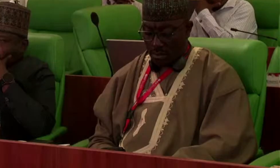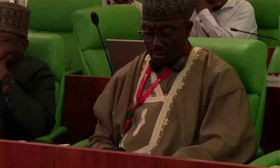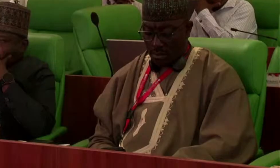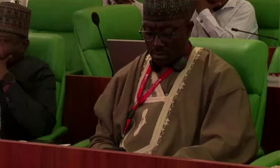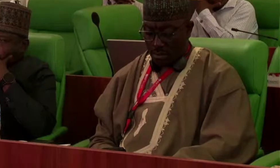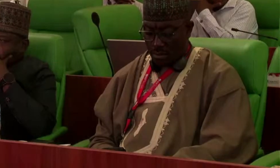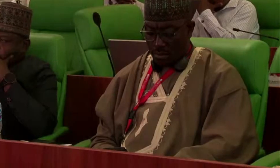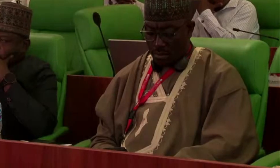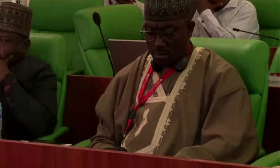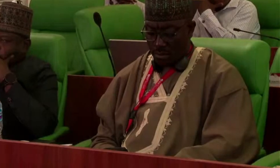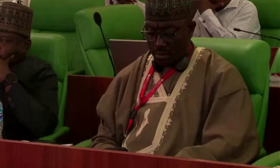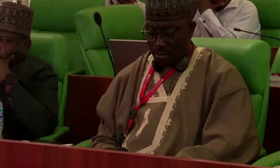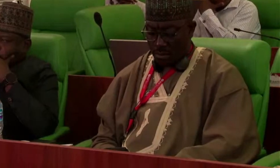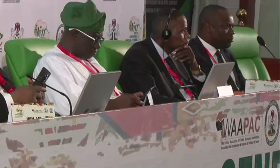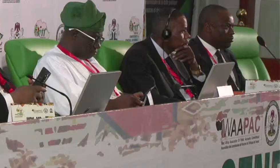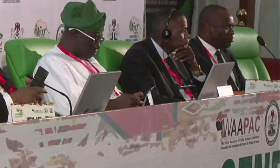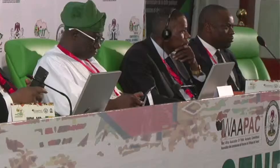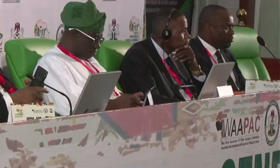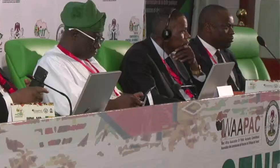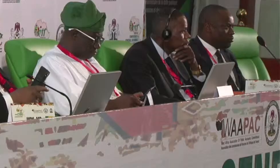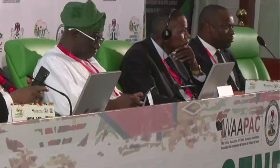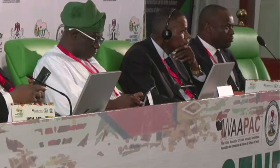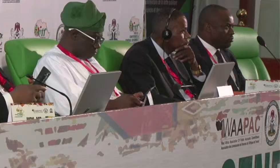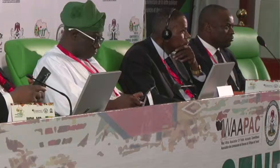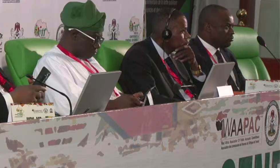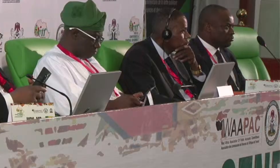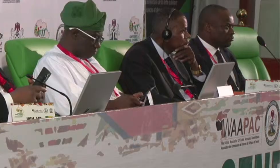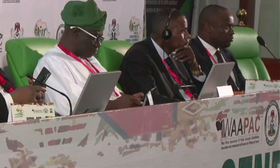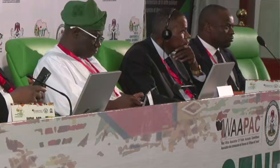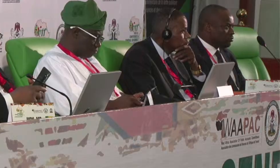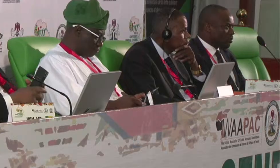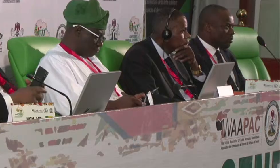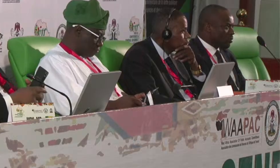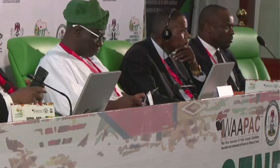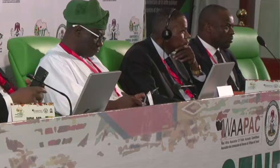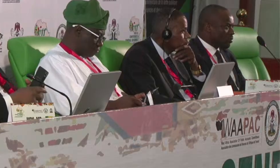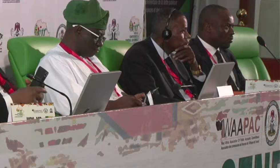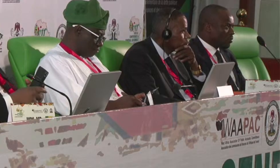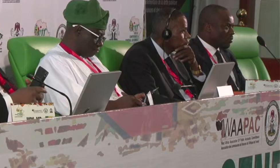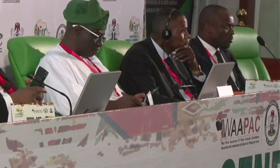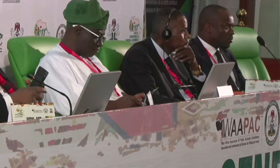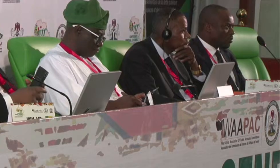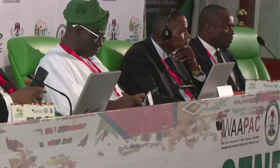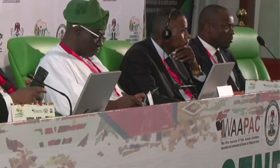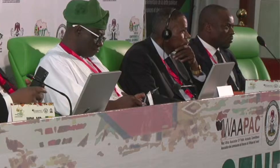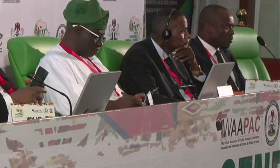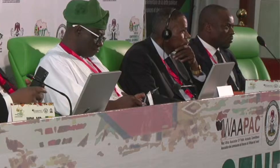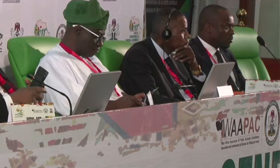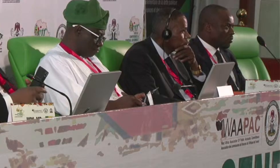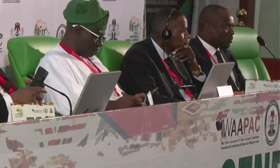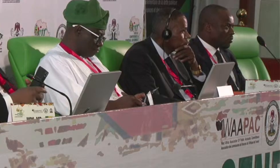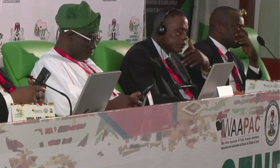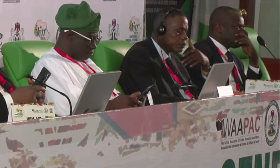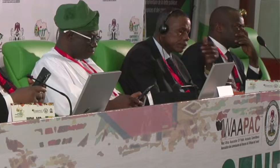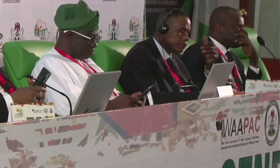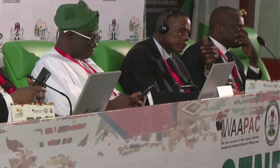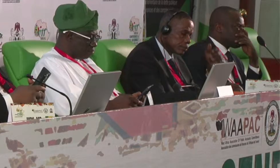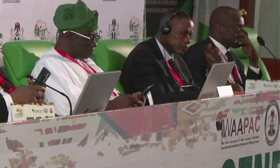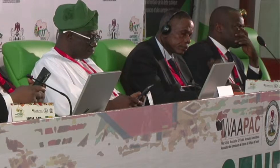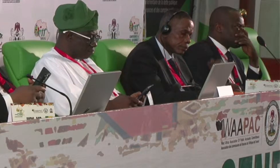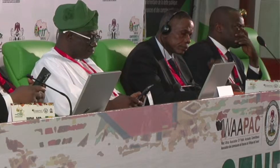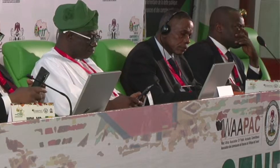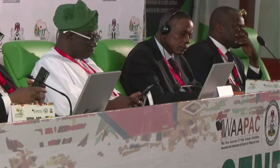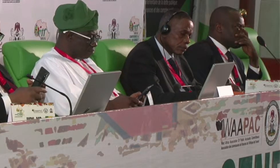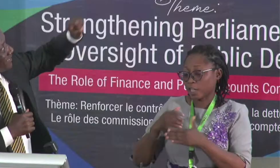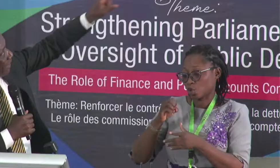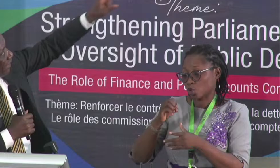have the discipline to save, then their next alternative is borrowing, because you need